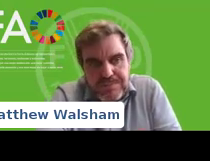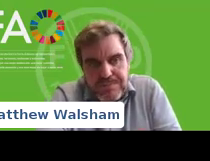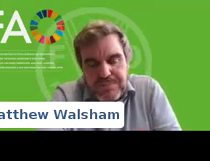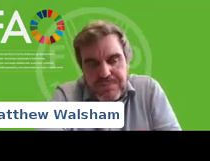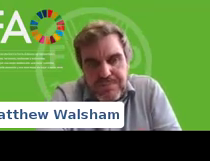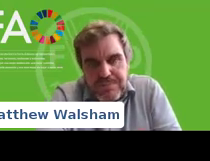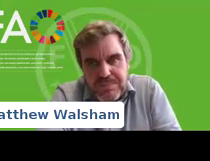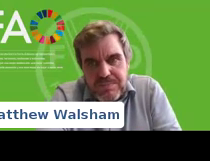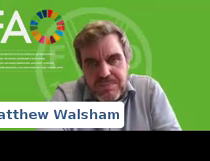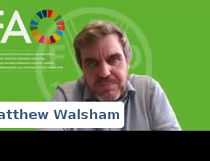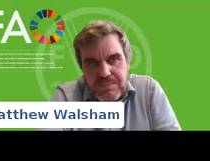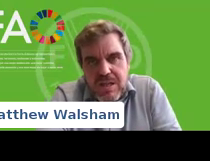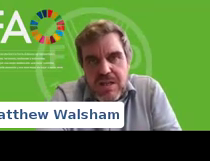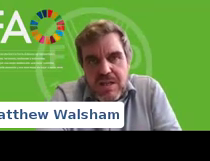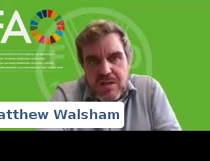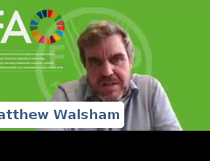end.